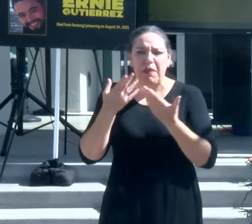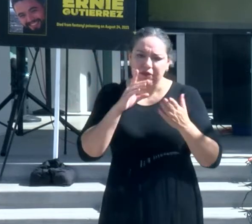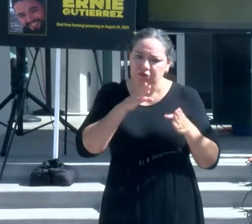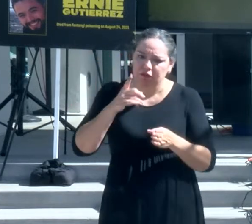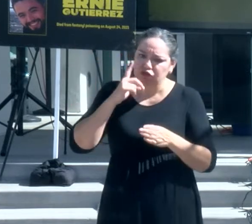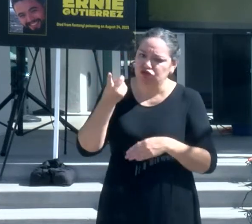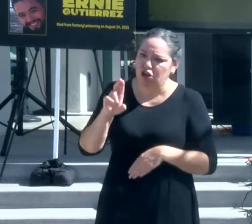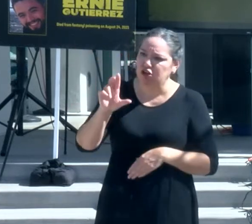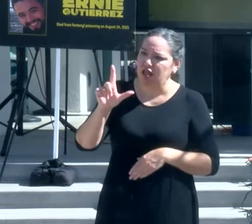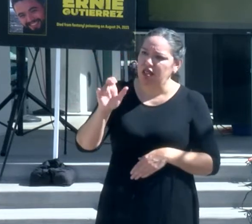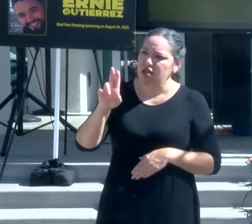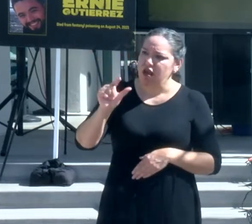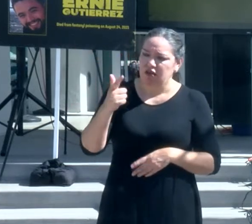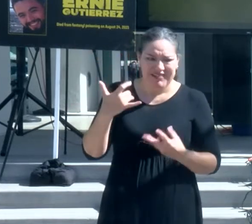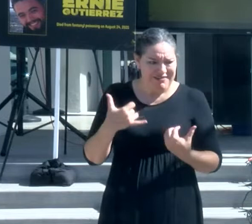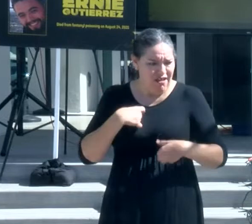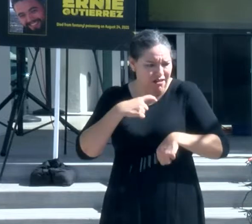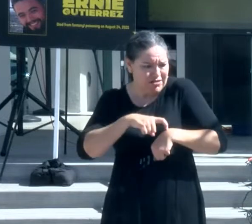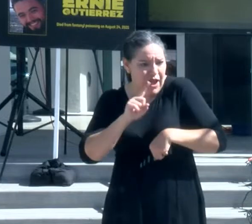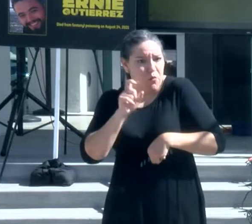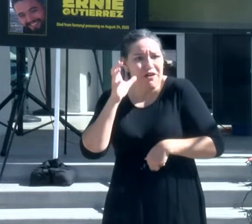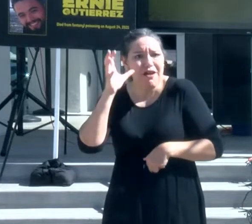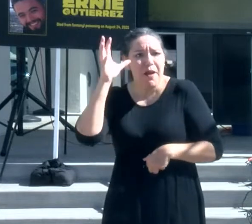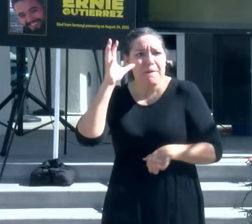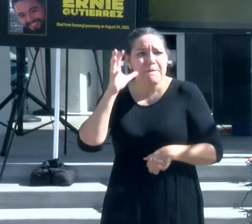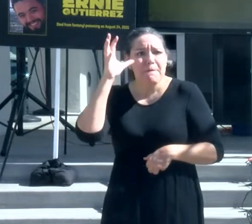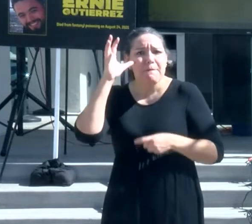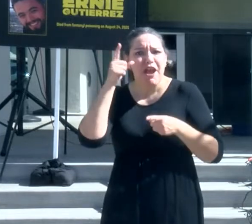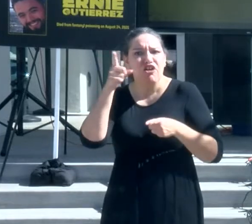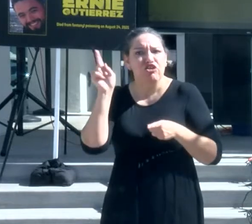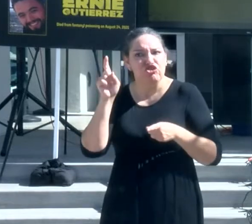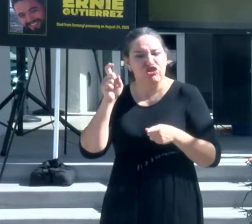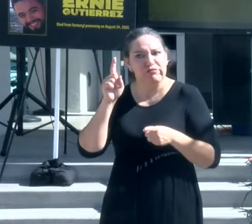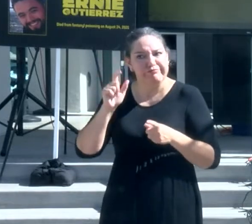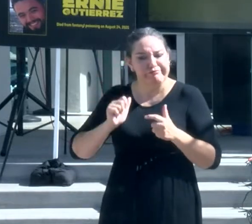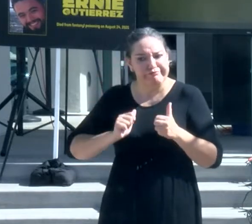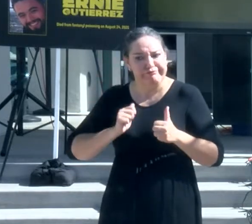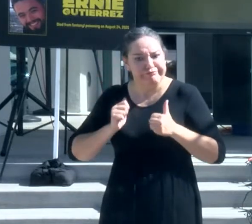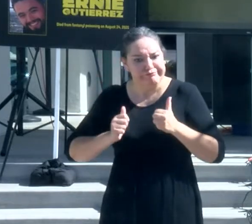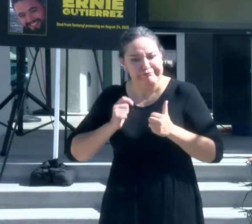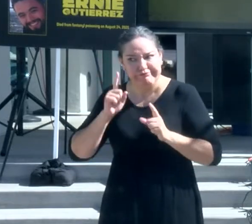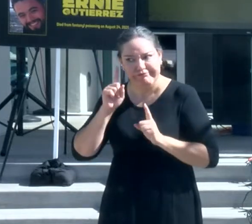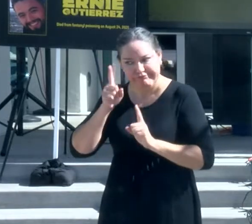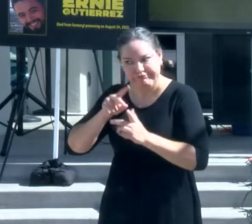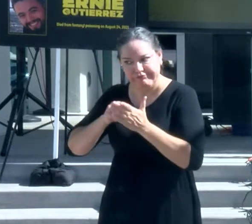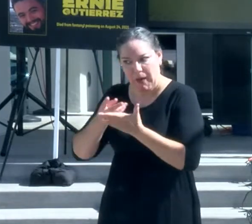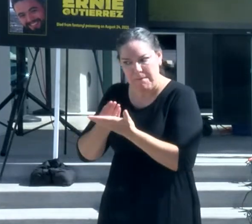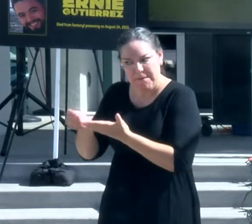Just in case